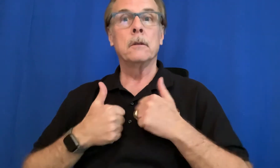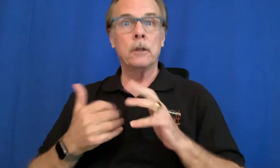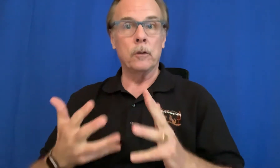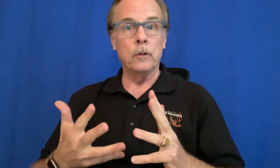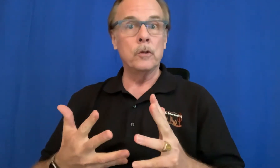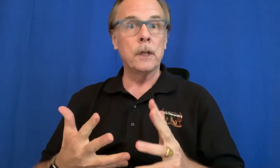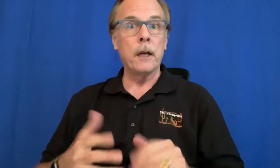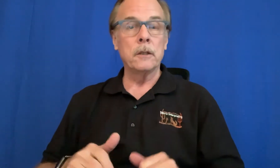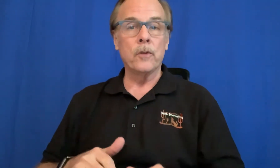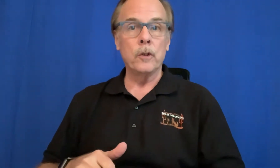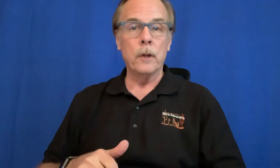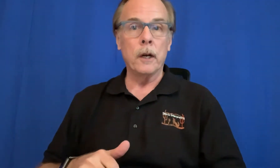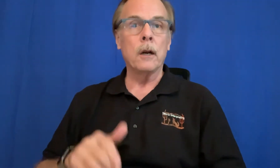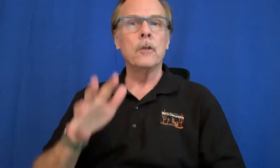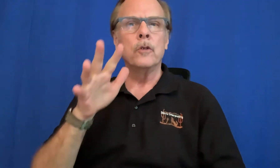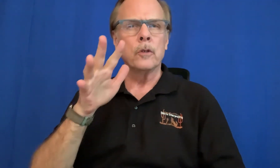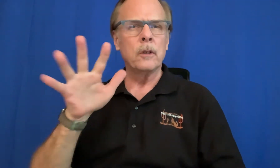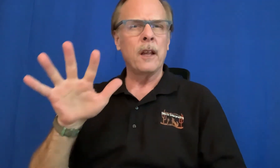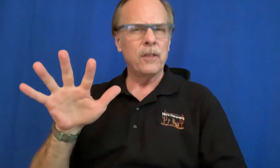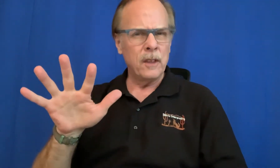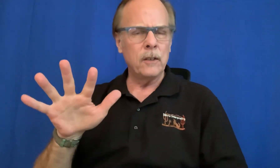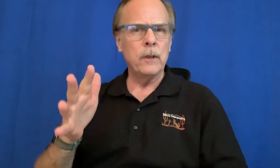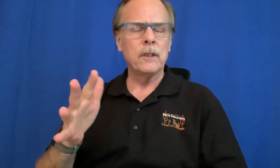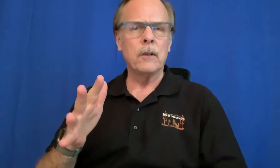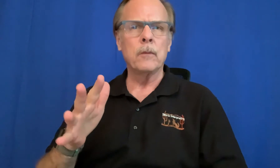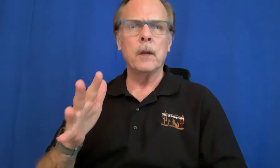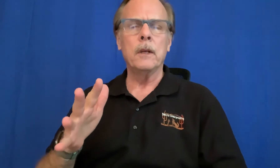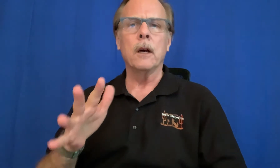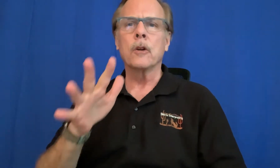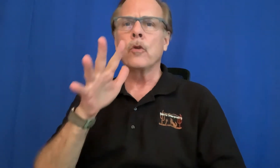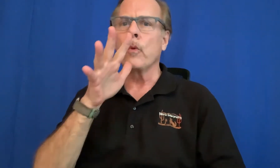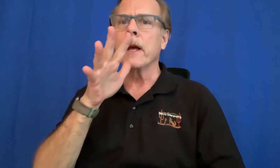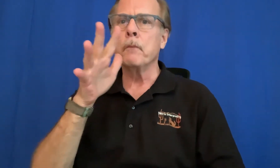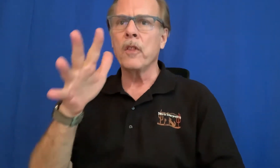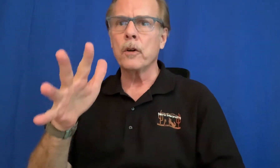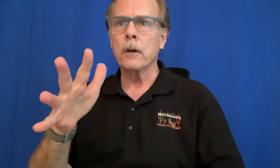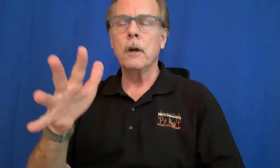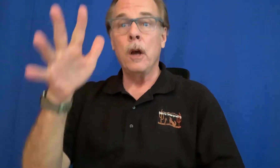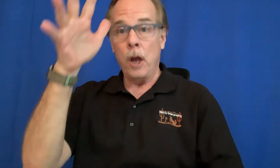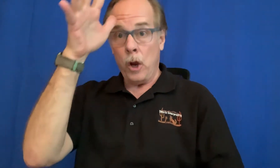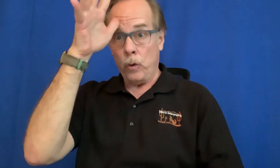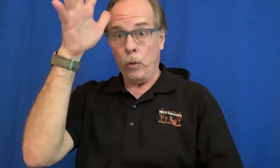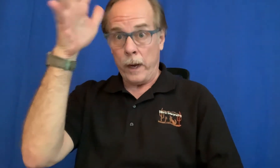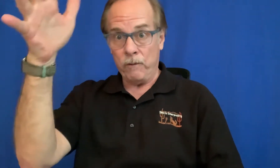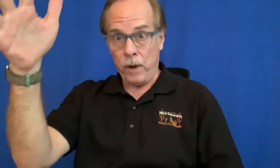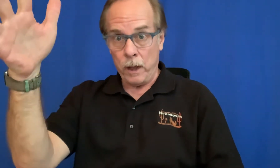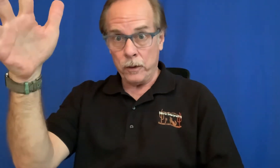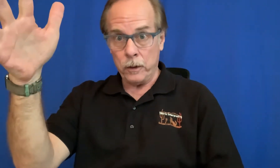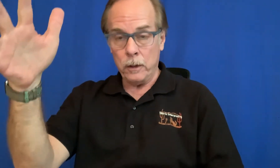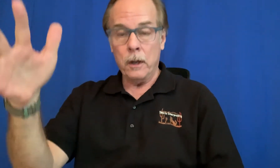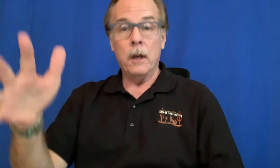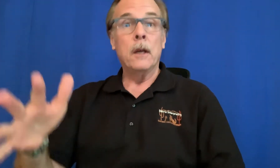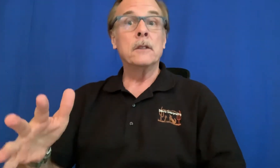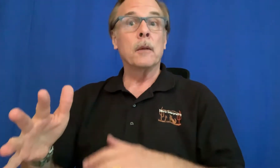So new signs for you there. You should, I think we've covered, maybe not, grandmother, grandfather. Sometimes